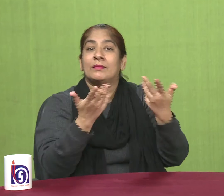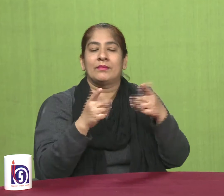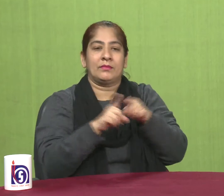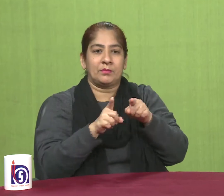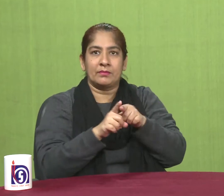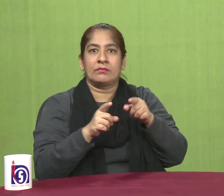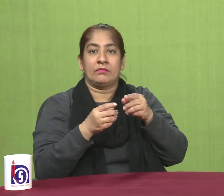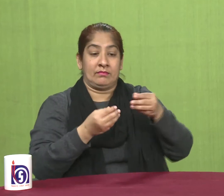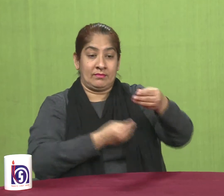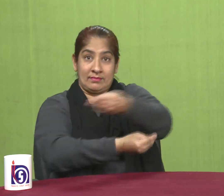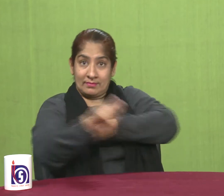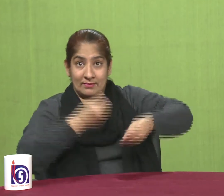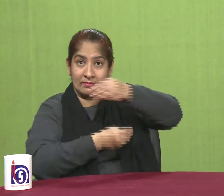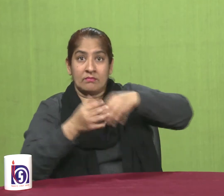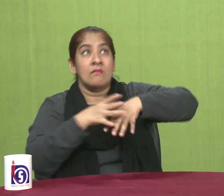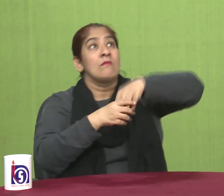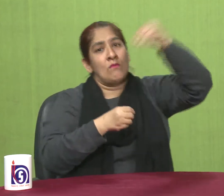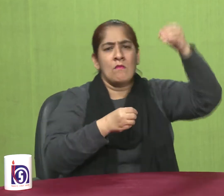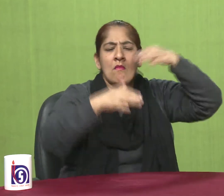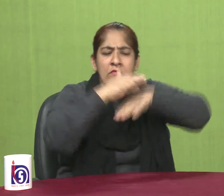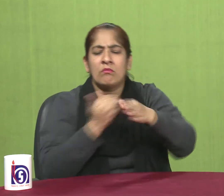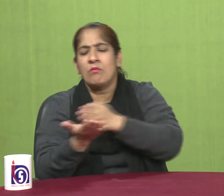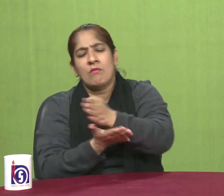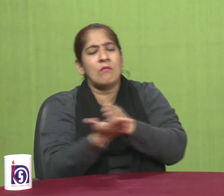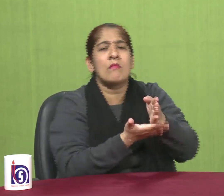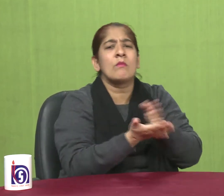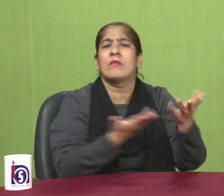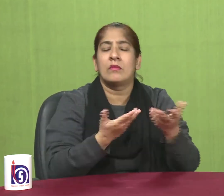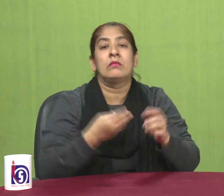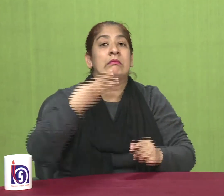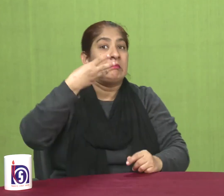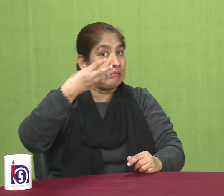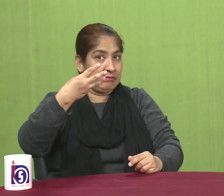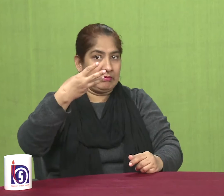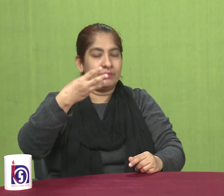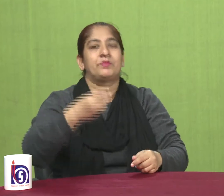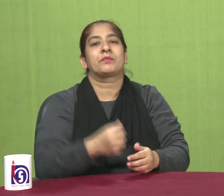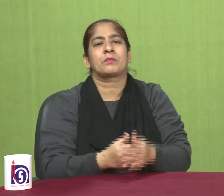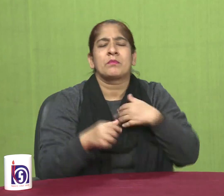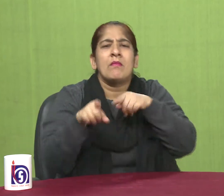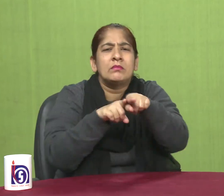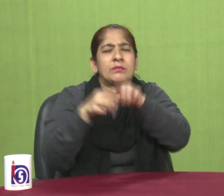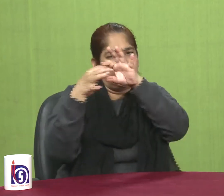What are the types of external trade? There are 3 types of external